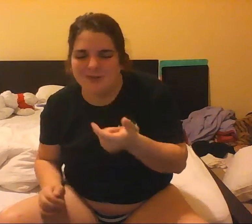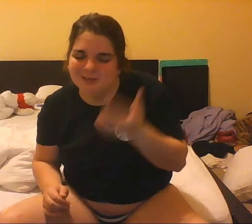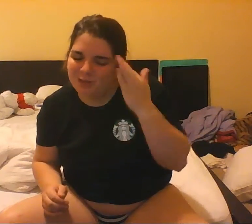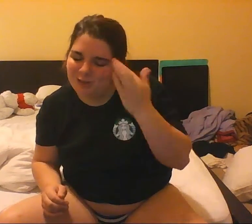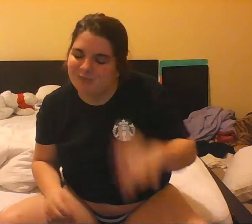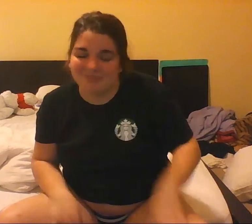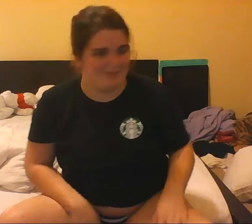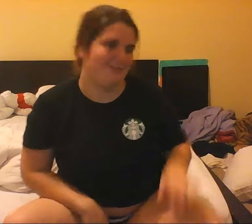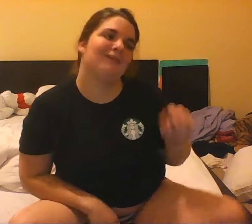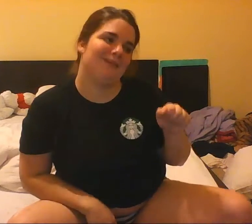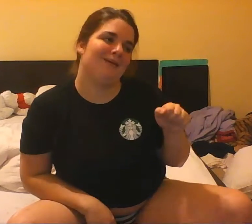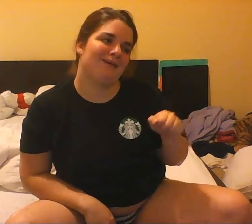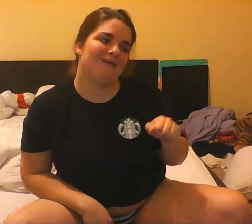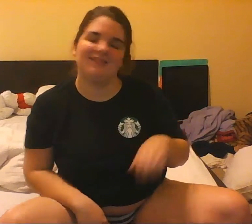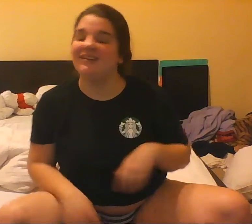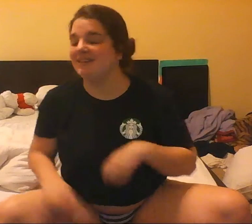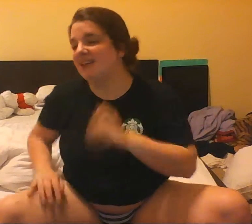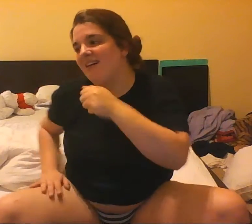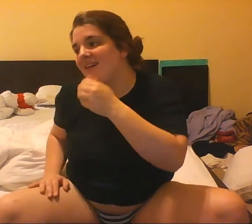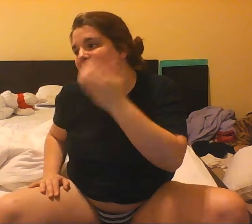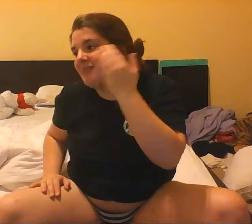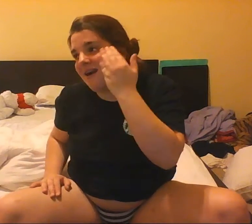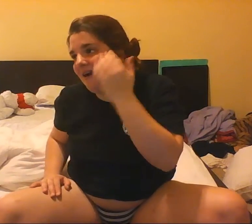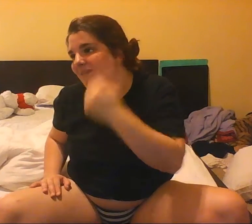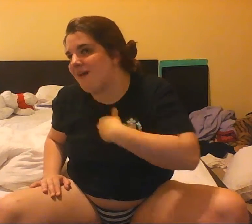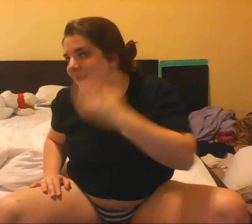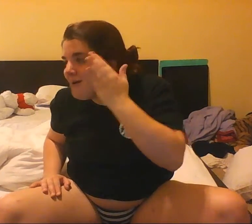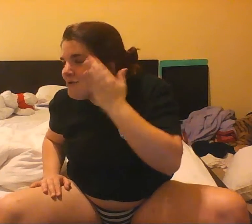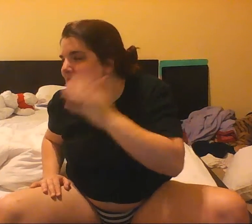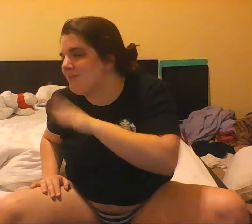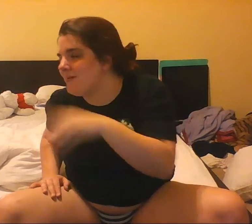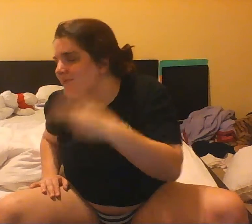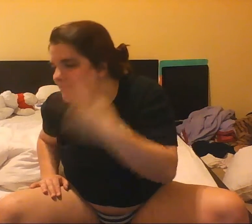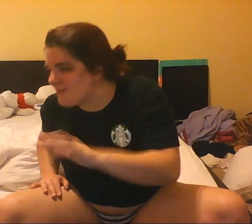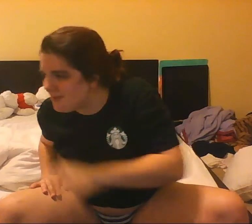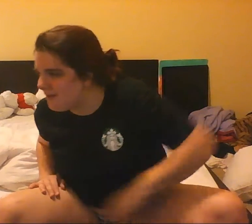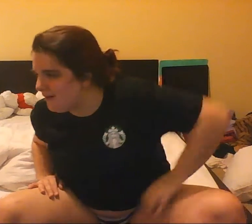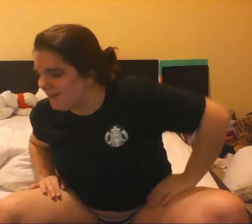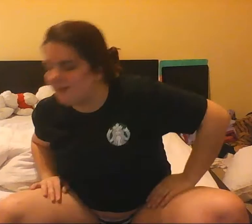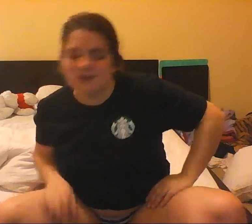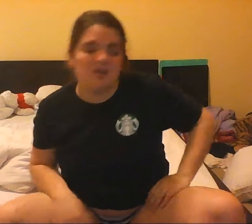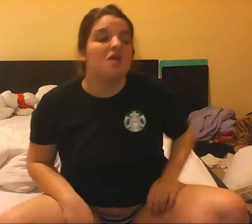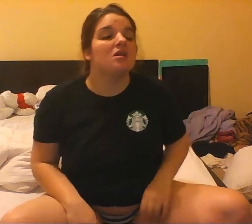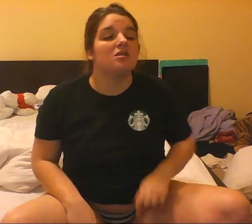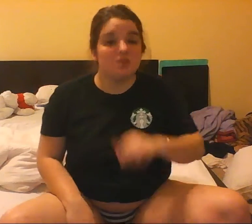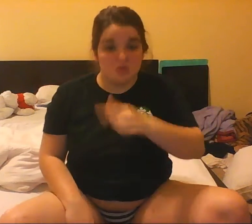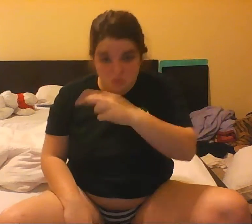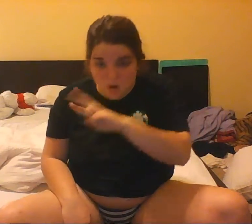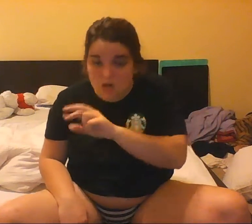that. So, The Graduate is another good example of this. Passengers. Did